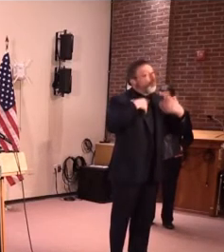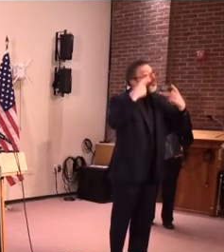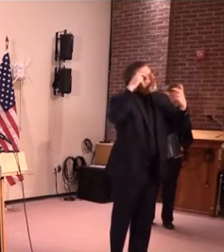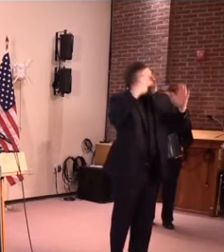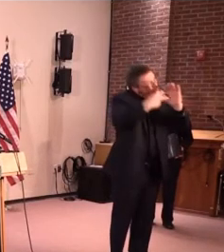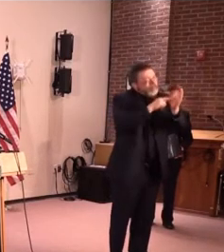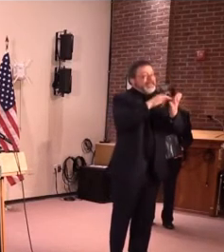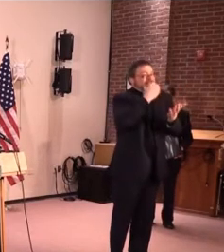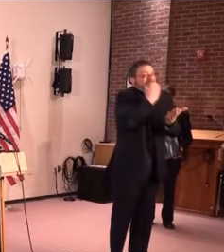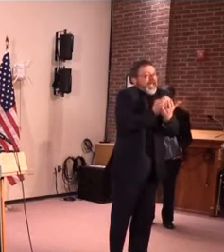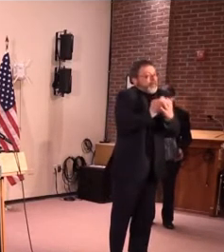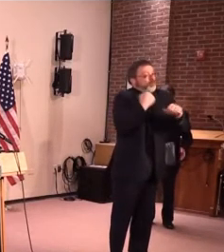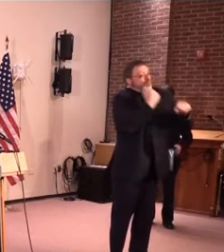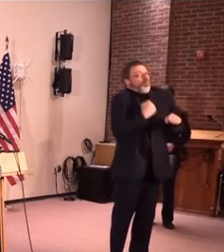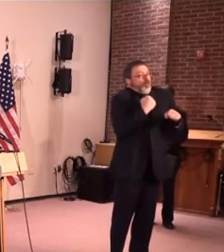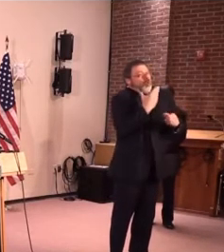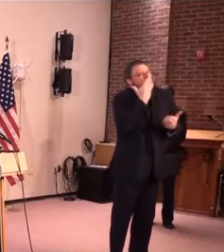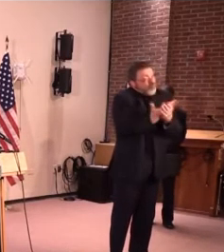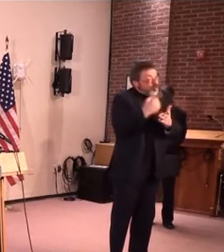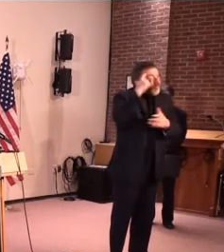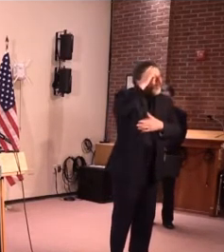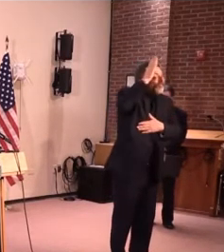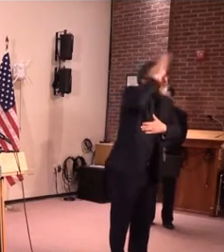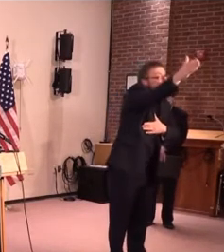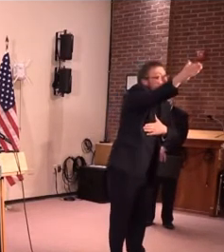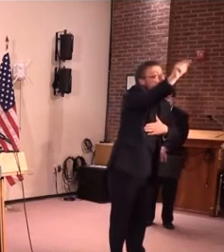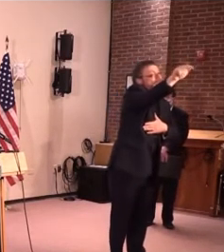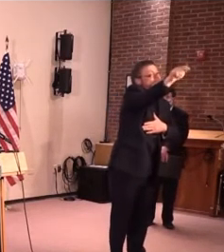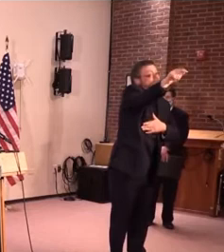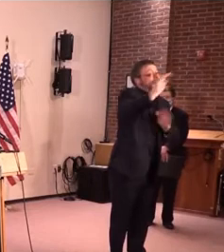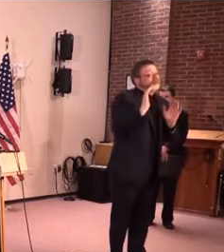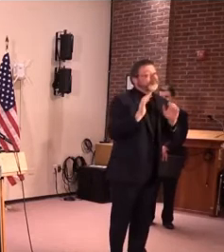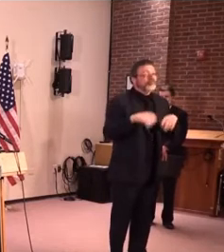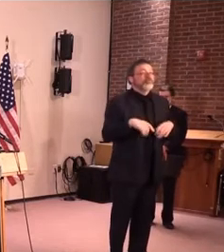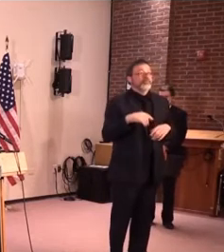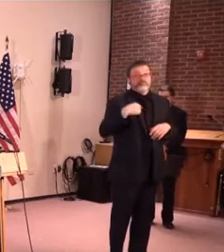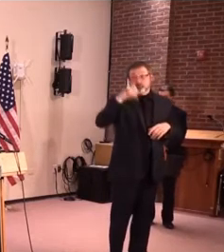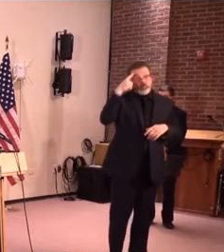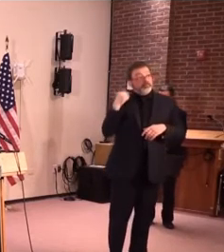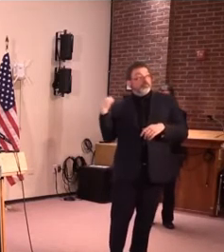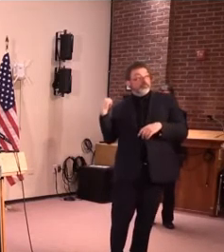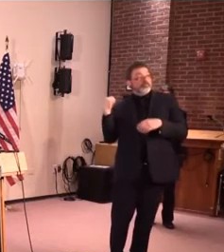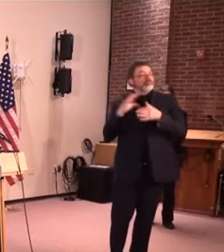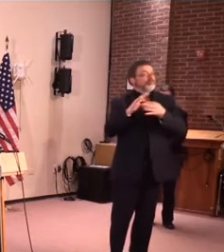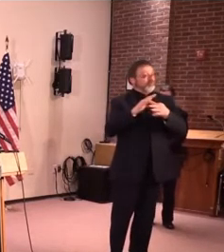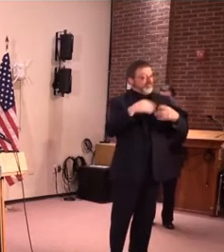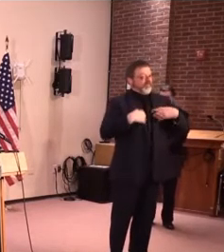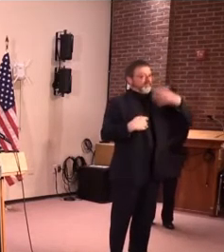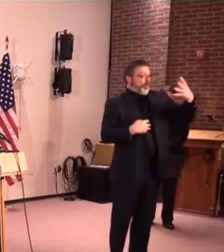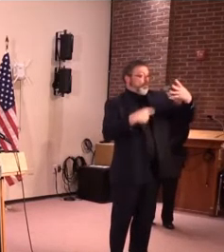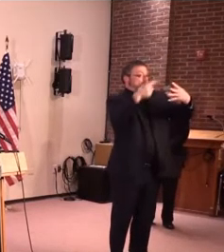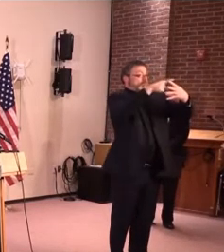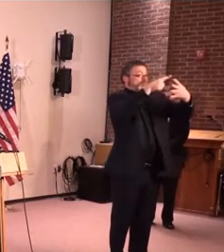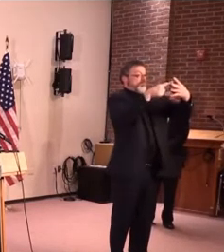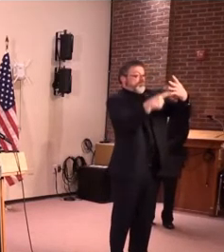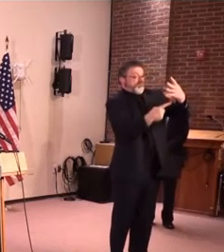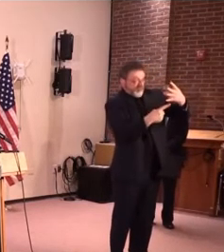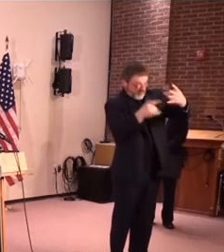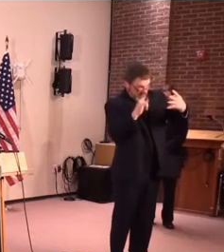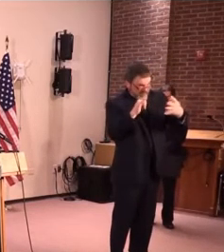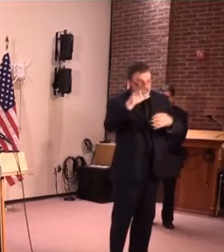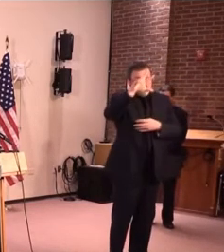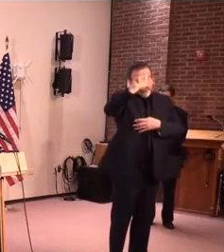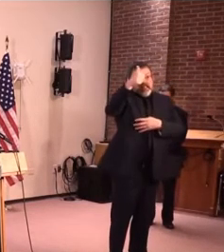ahead. As the governor said, we are looking at four categories using these Federal CARES Act dollars to